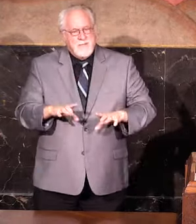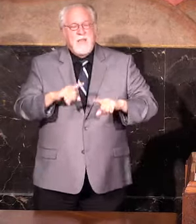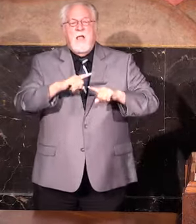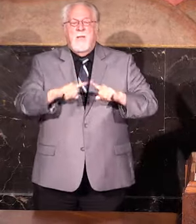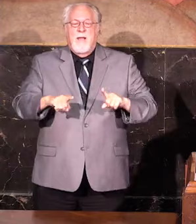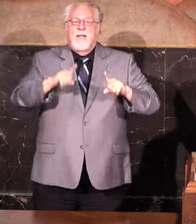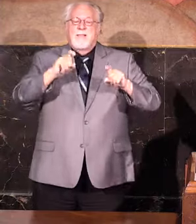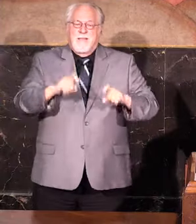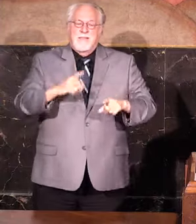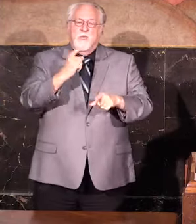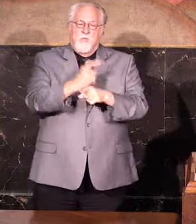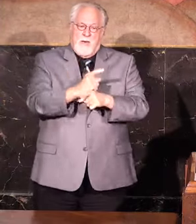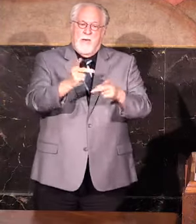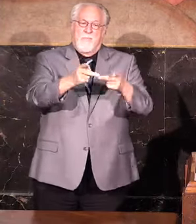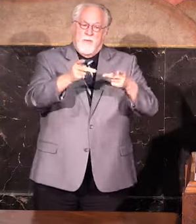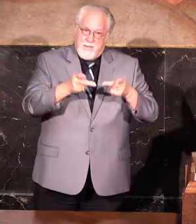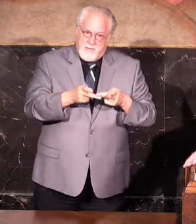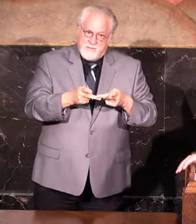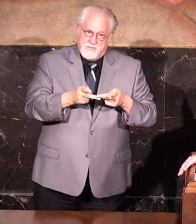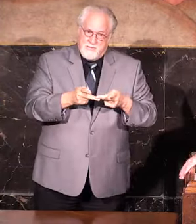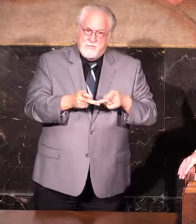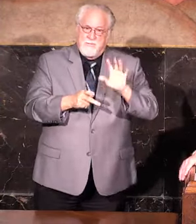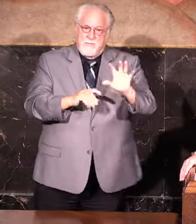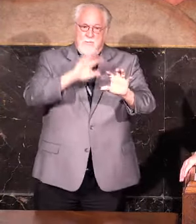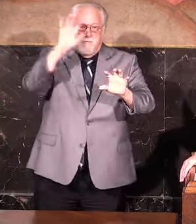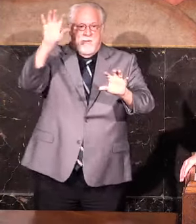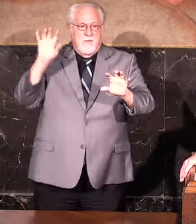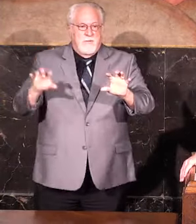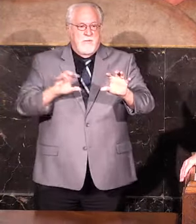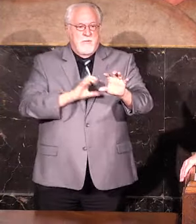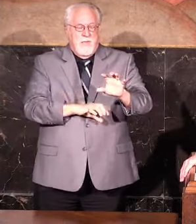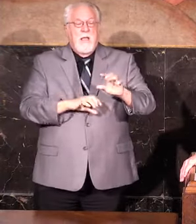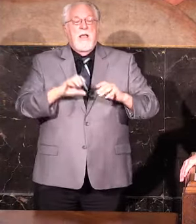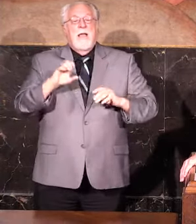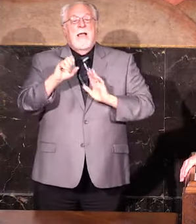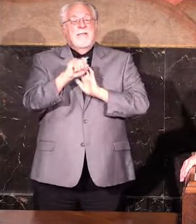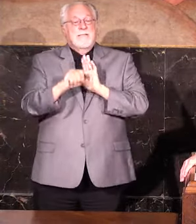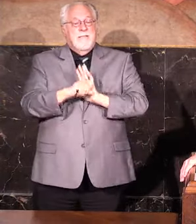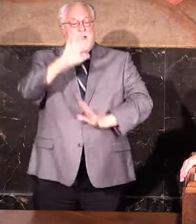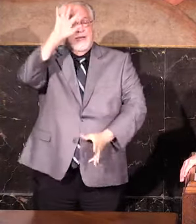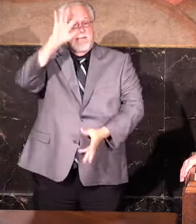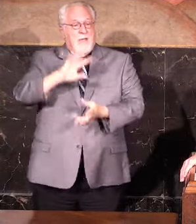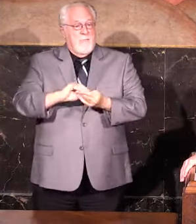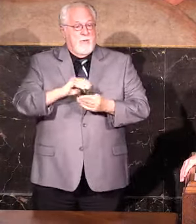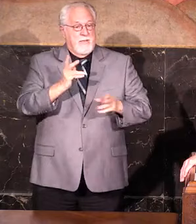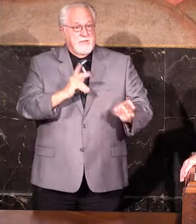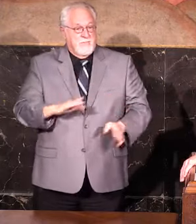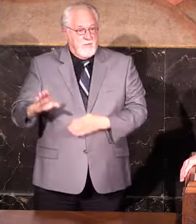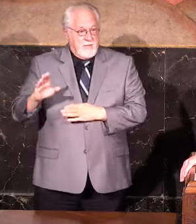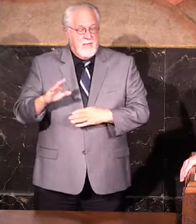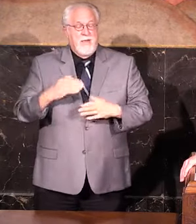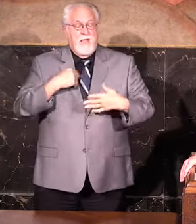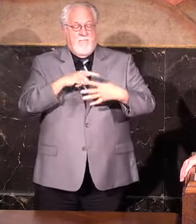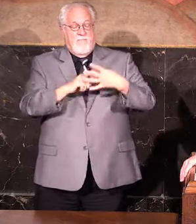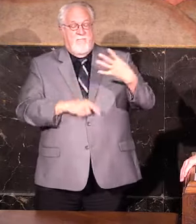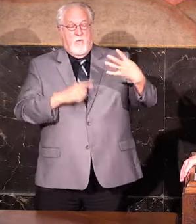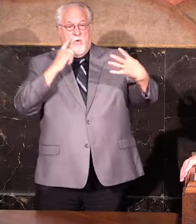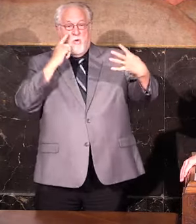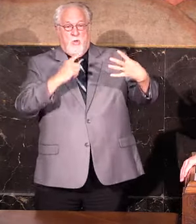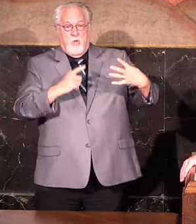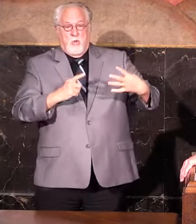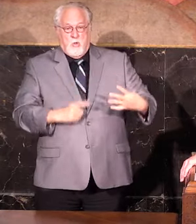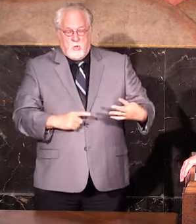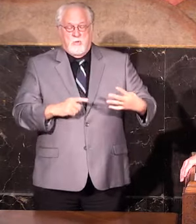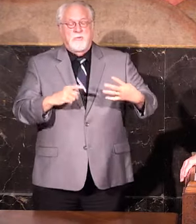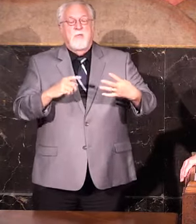testing in the right places. The state's comprehensive plan includes 4 goals that help us to know